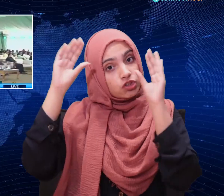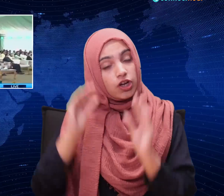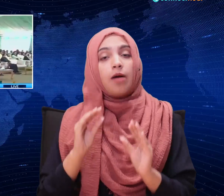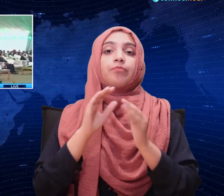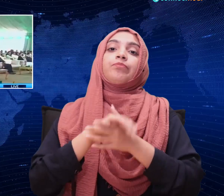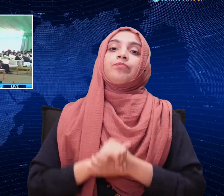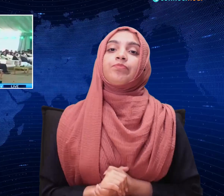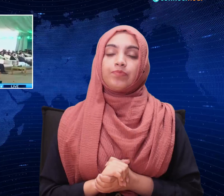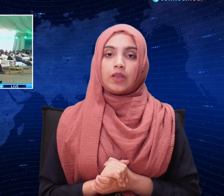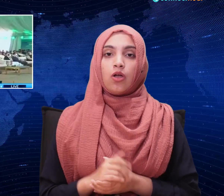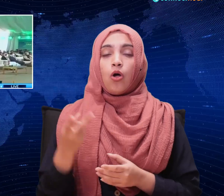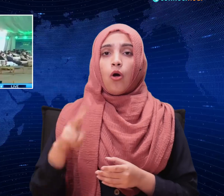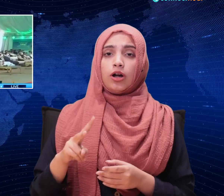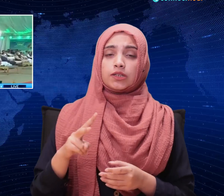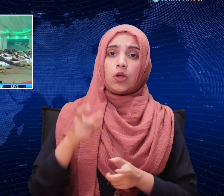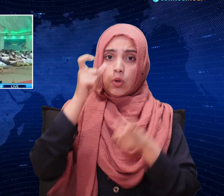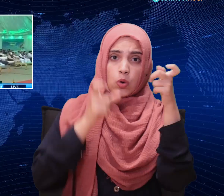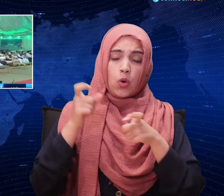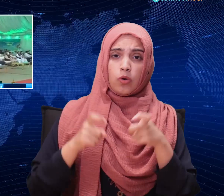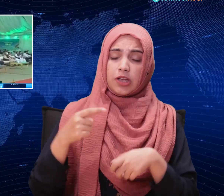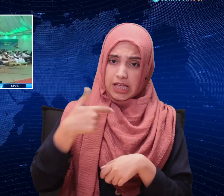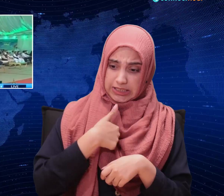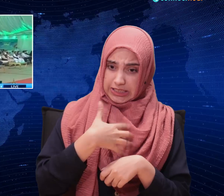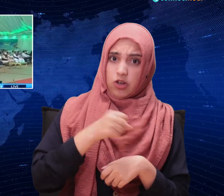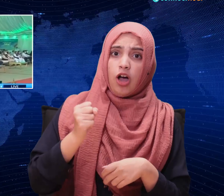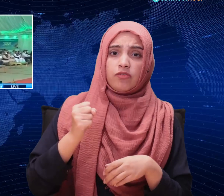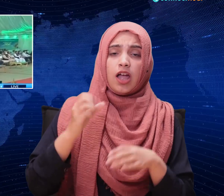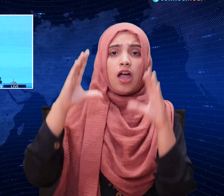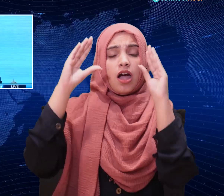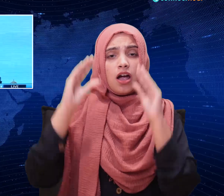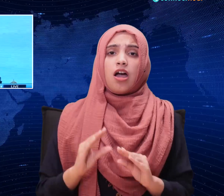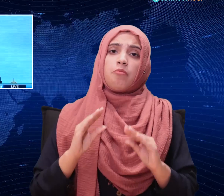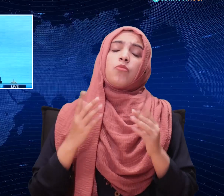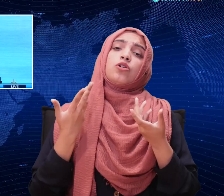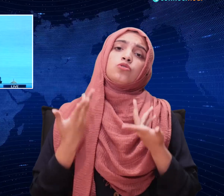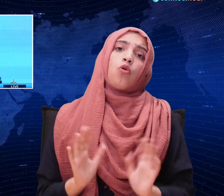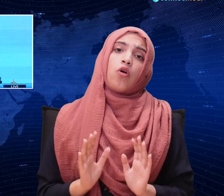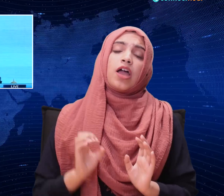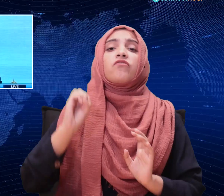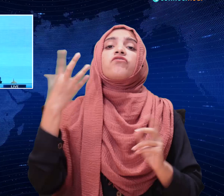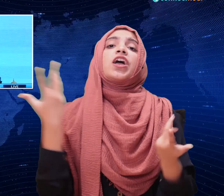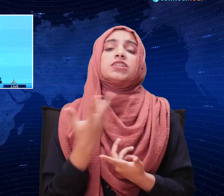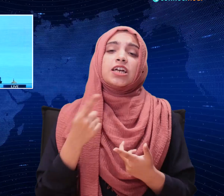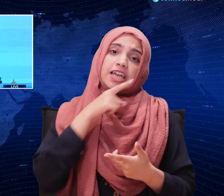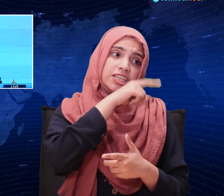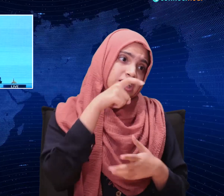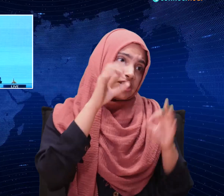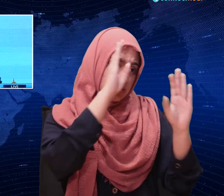He said the people's self esteem was being lowered because of holding functions in English instead of Urdu.